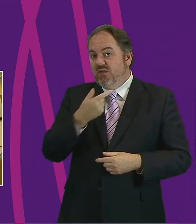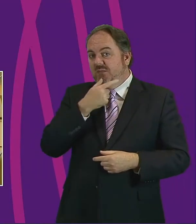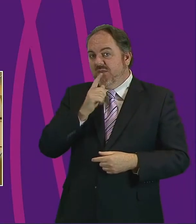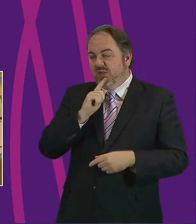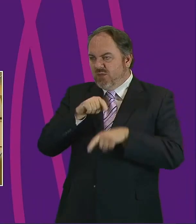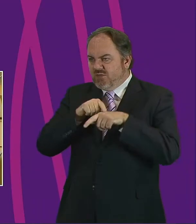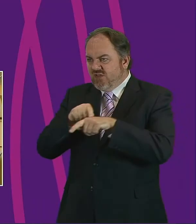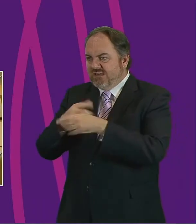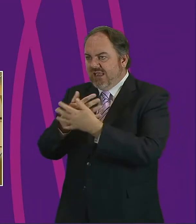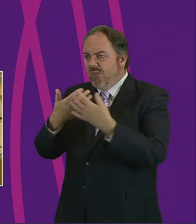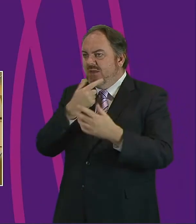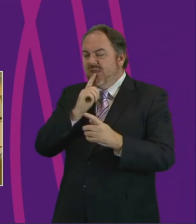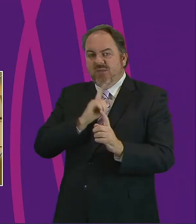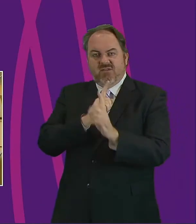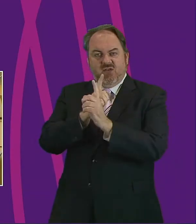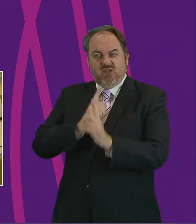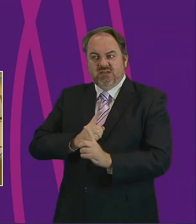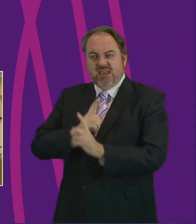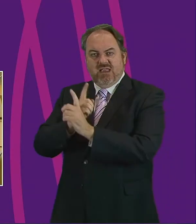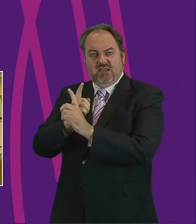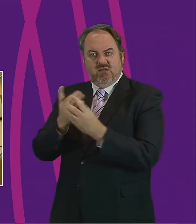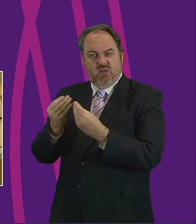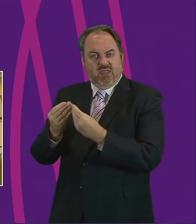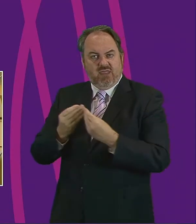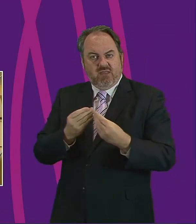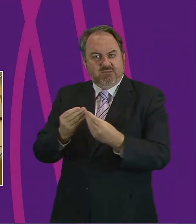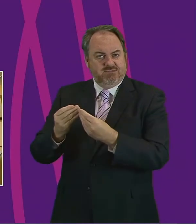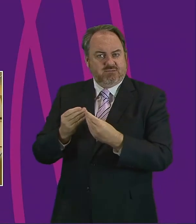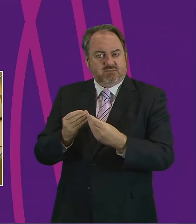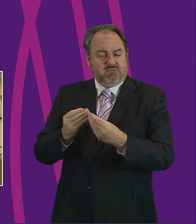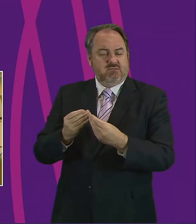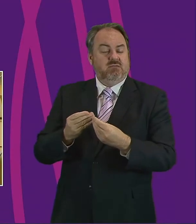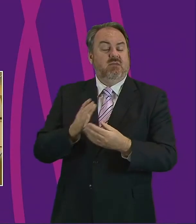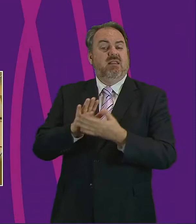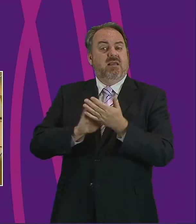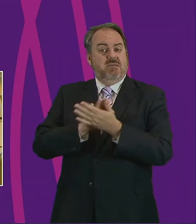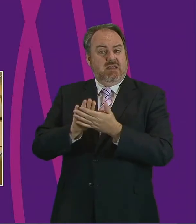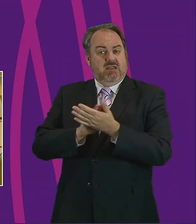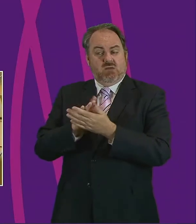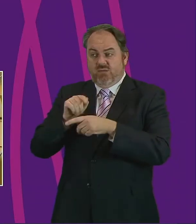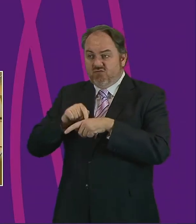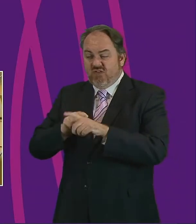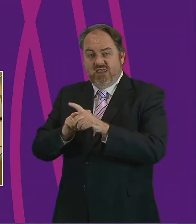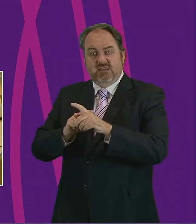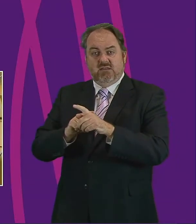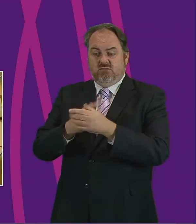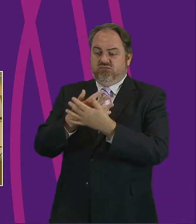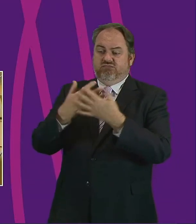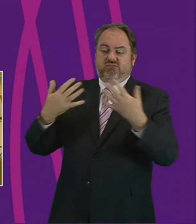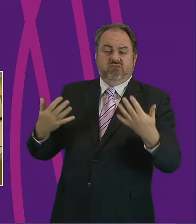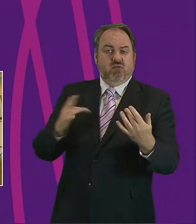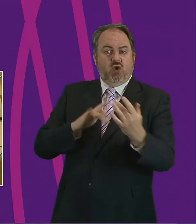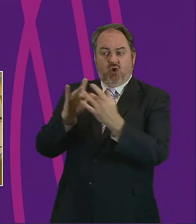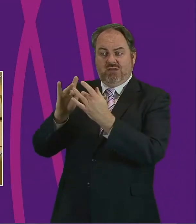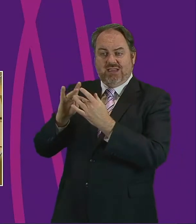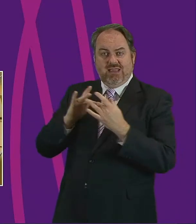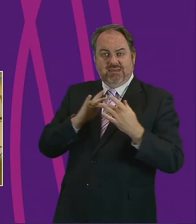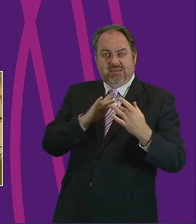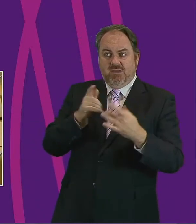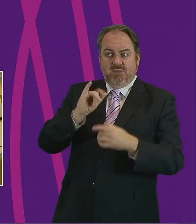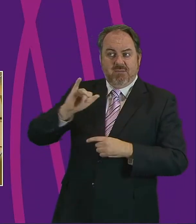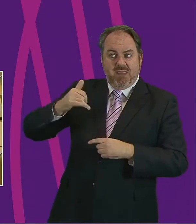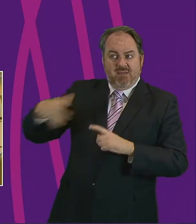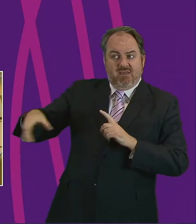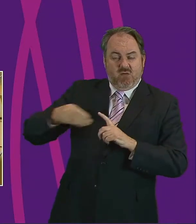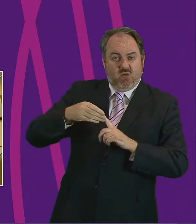others. In total, 1,239 contacts have been traced so far. And I would remind everyone watching